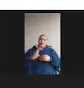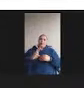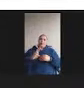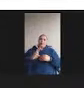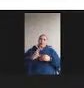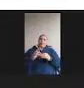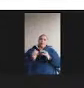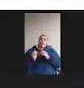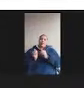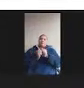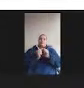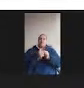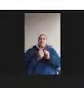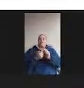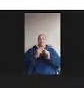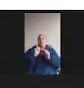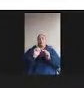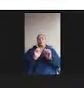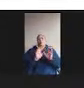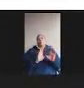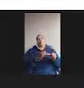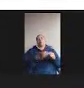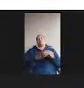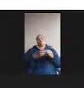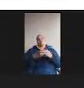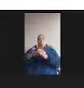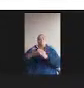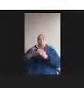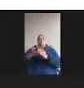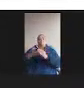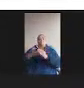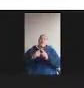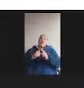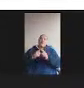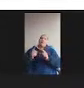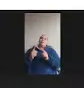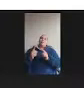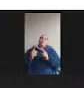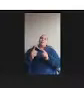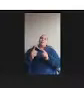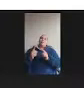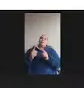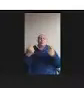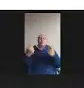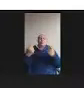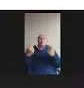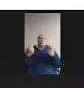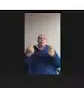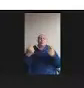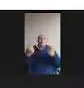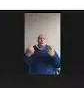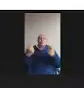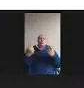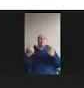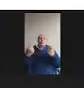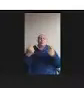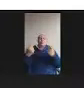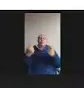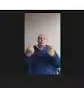stakeholders from their constituencies generally to come to the WCPP for an educational